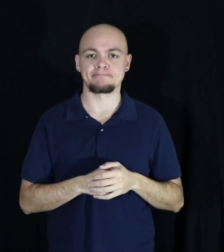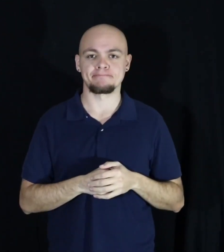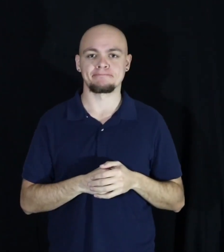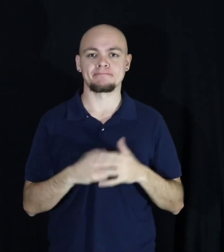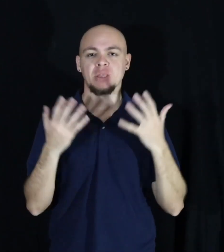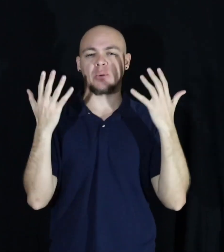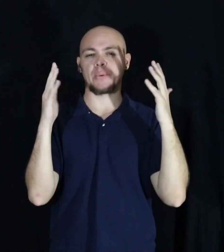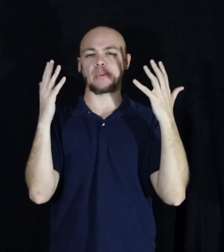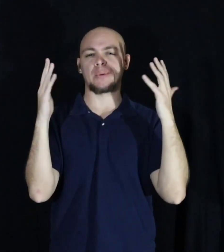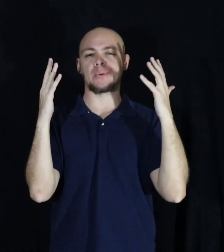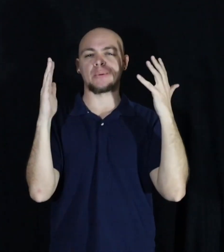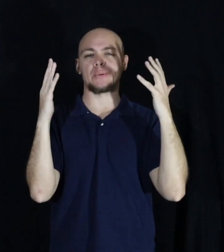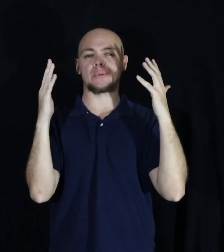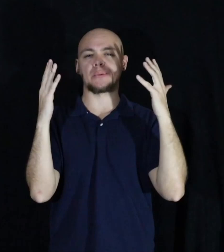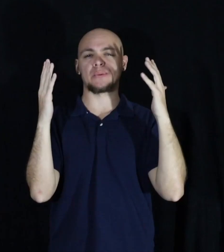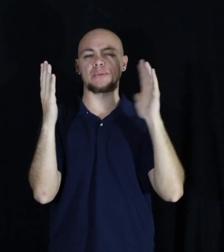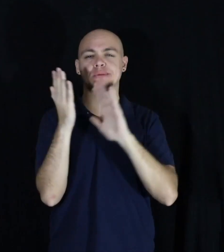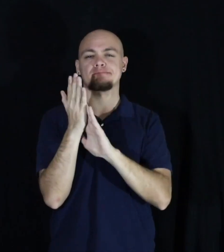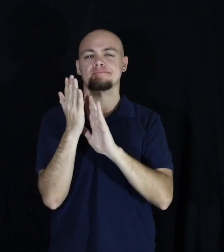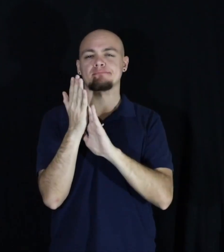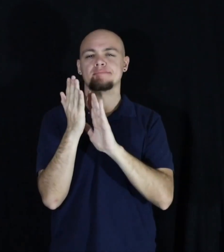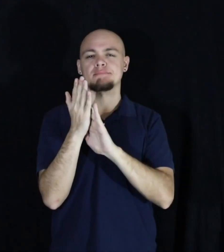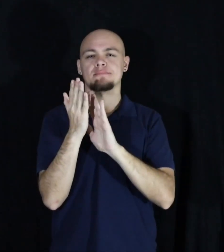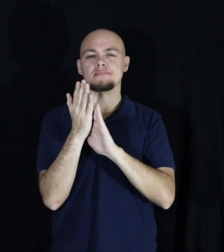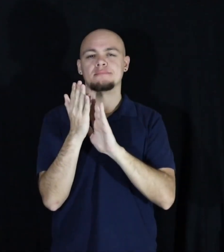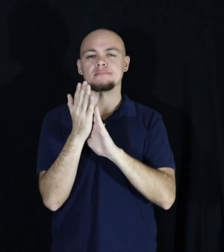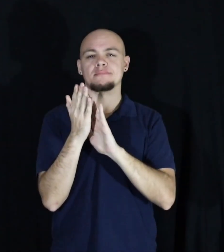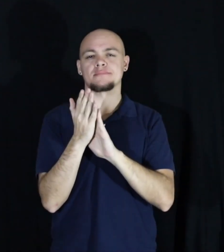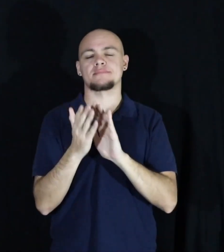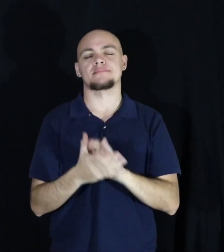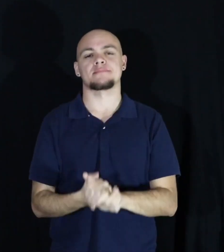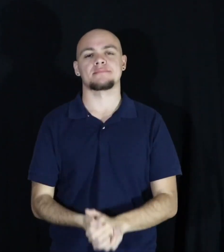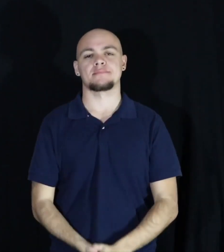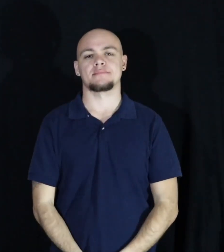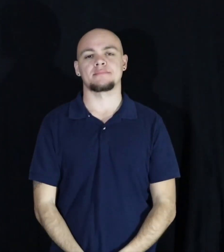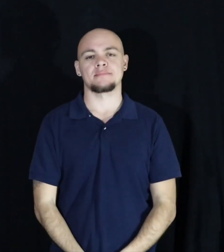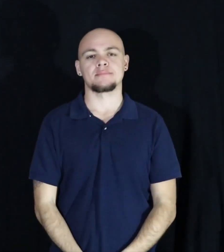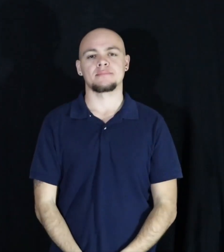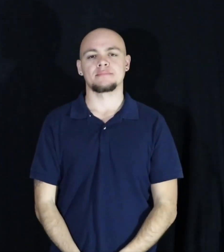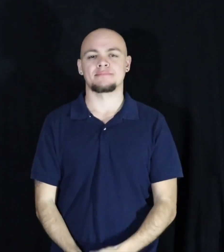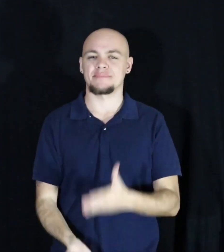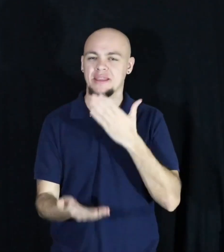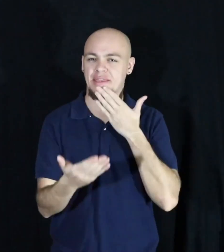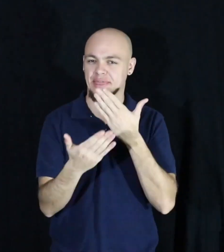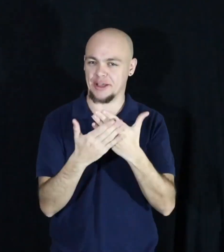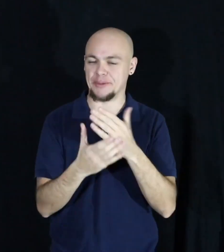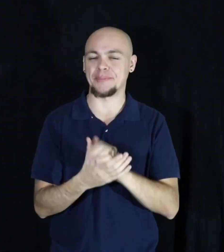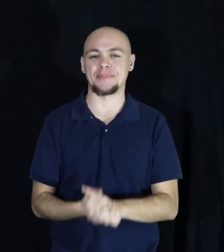Thank you.